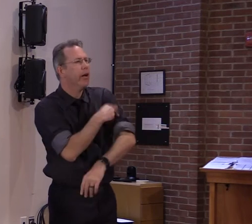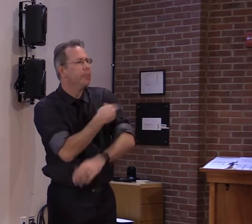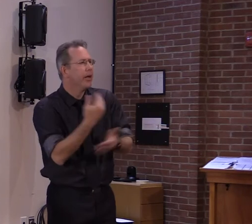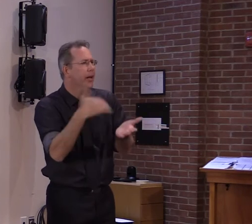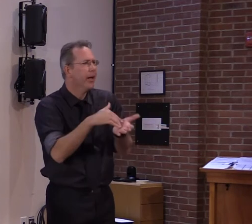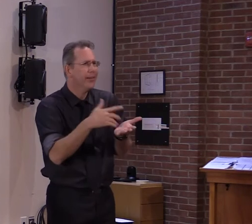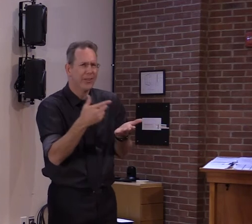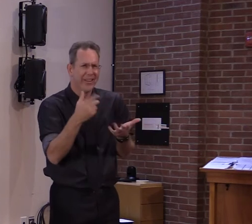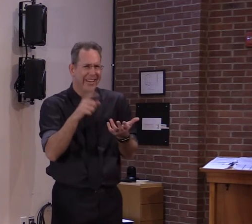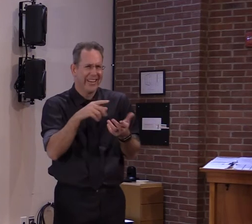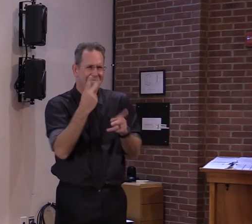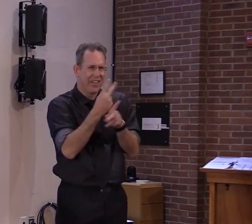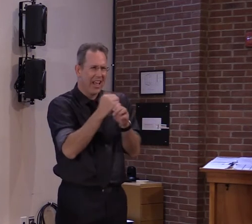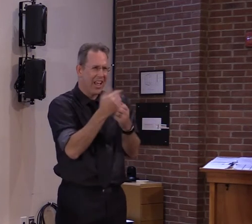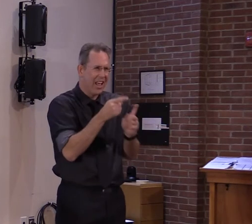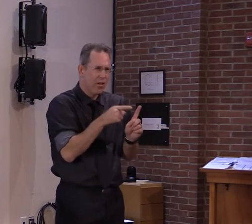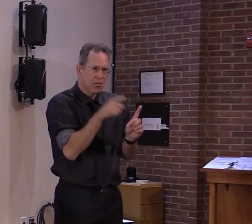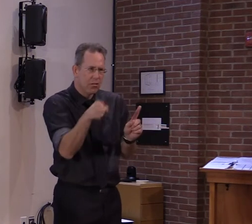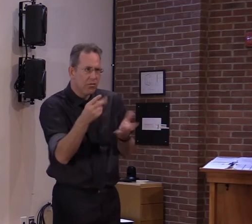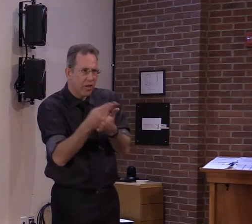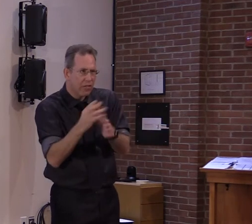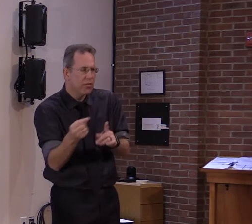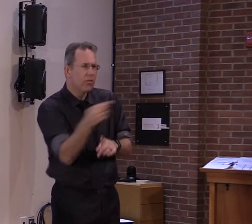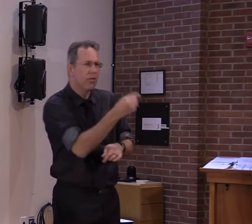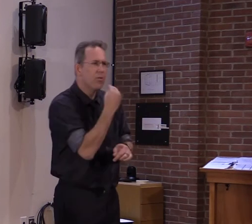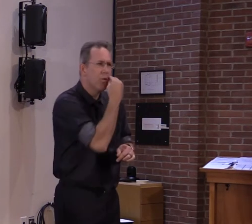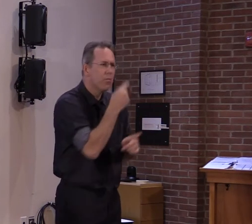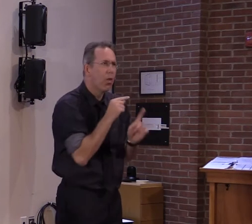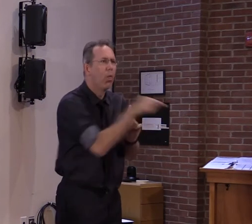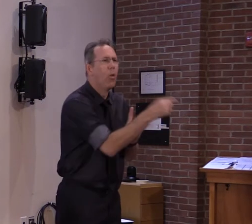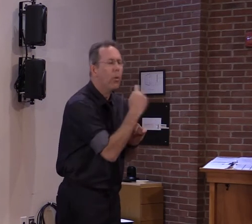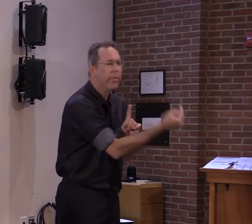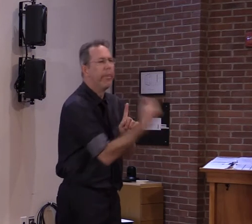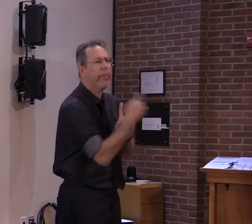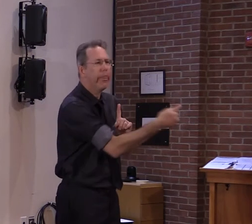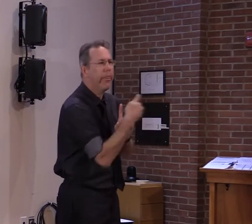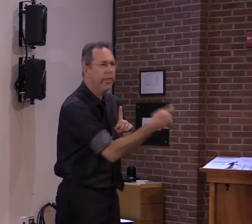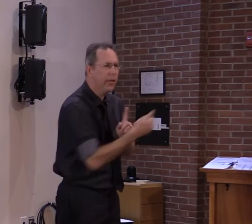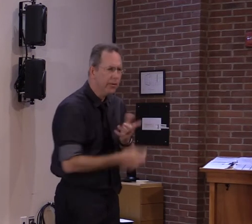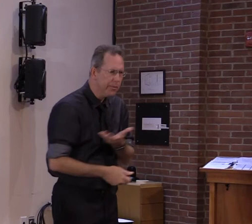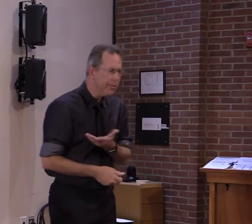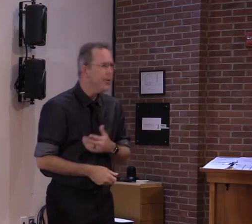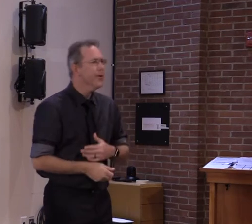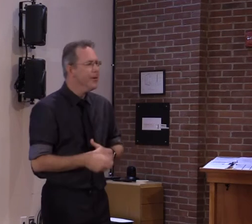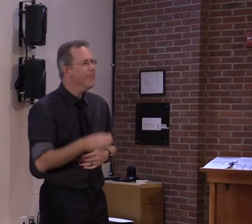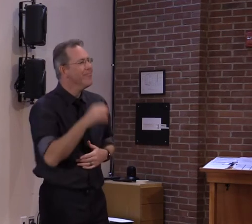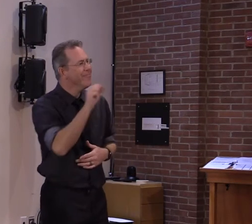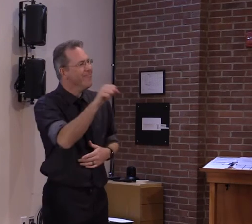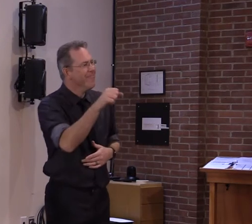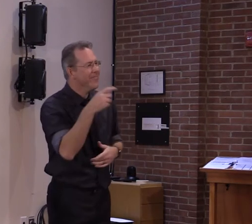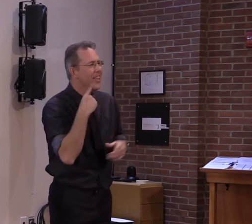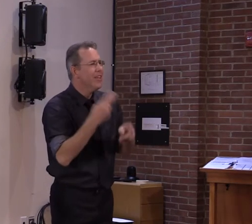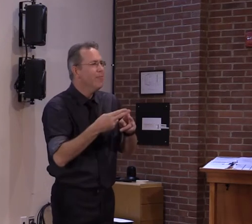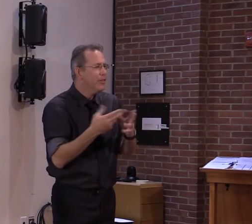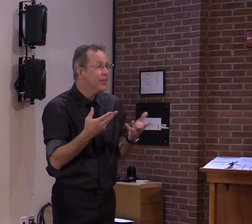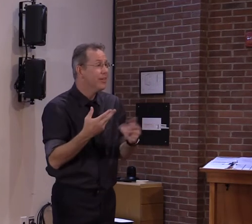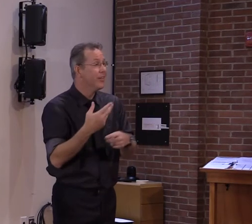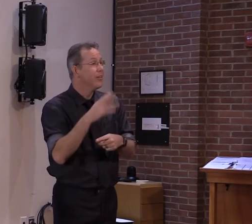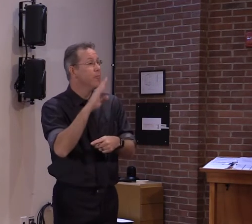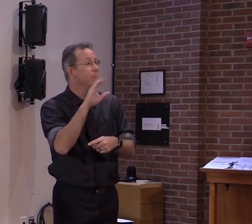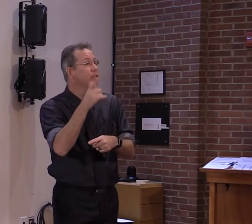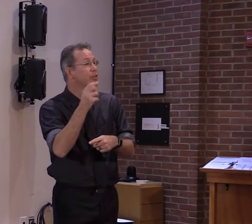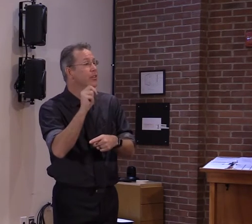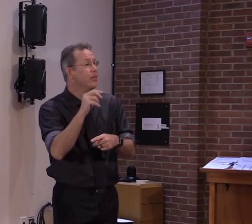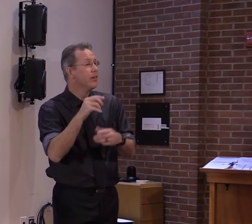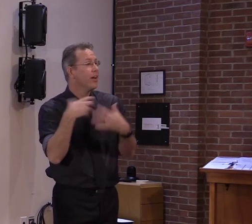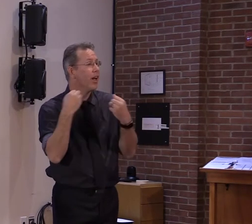more. There is, like I said, you know, bringing long-term care facilities, particularly now, are